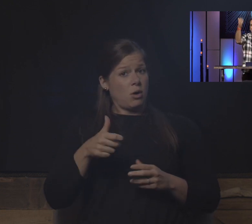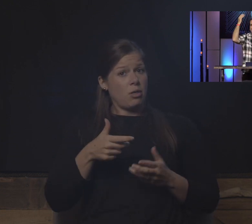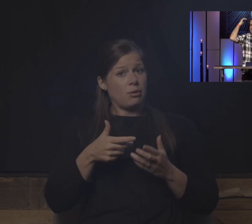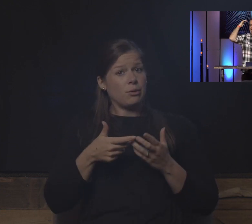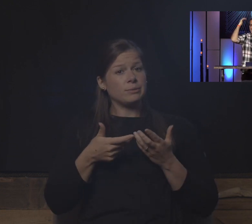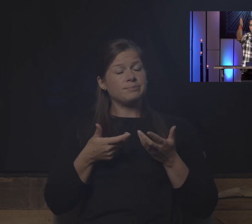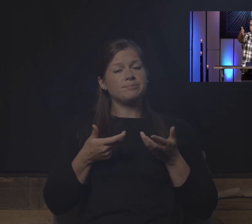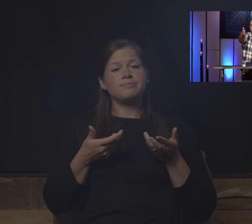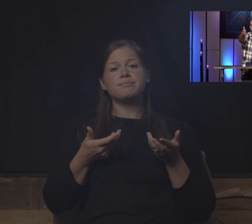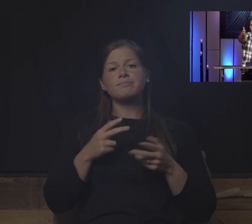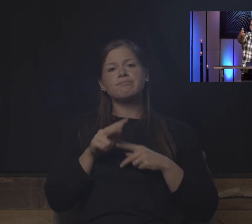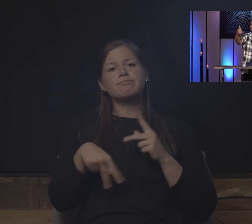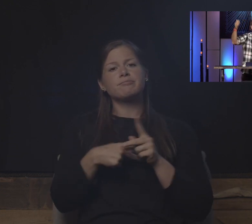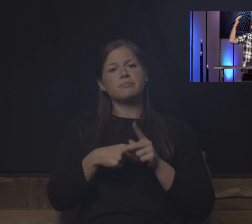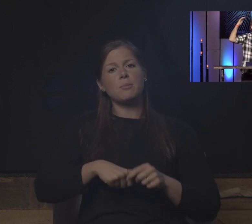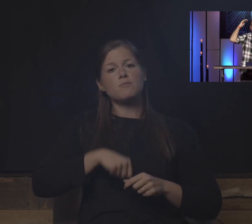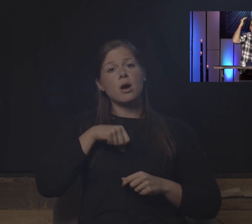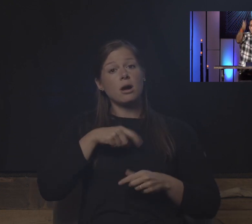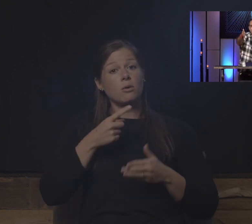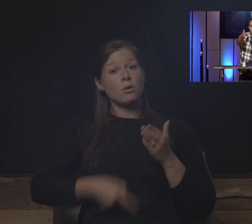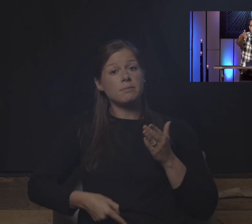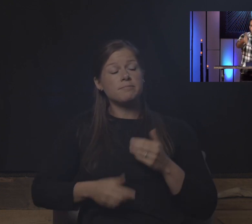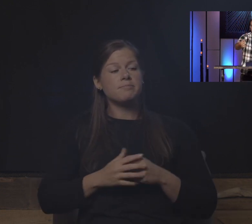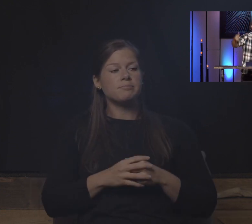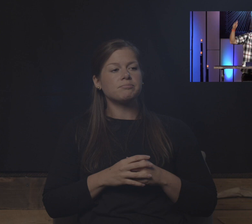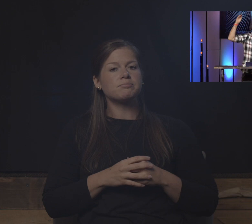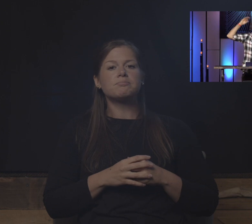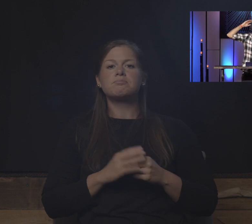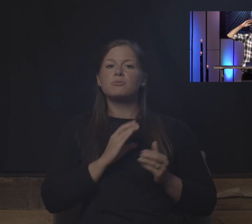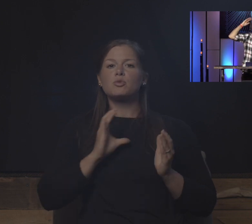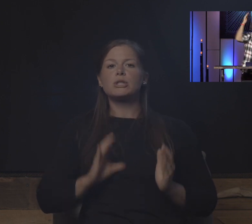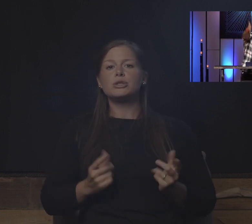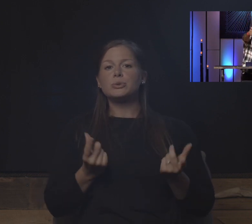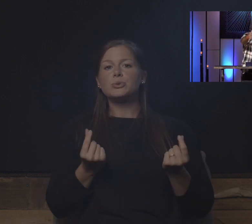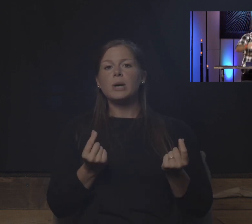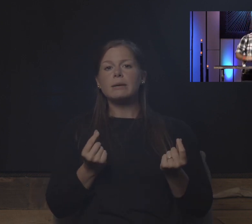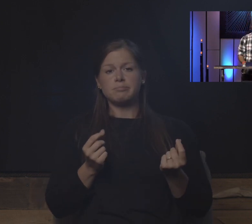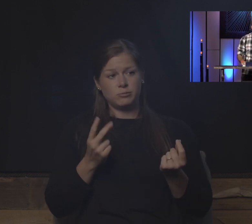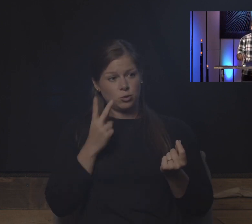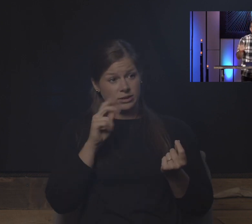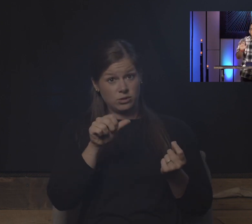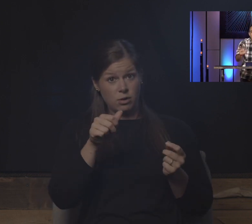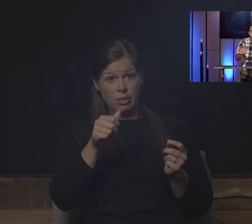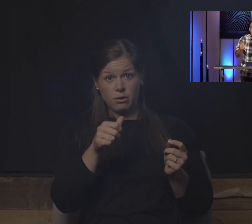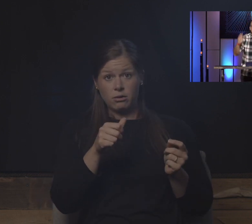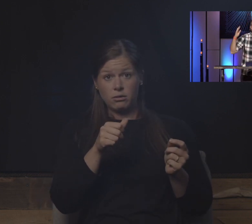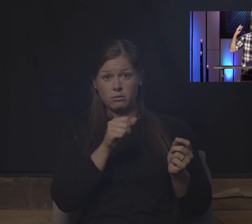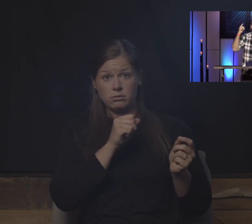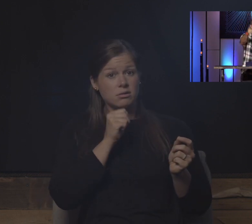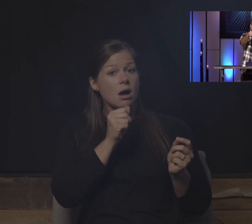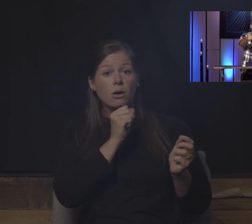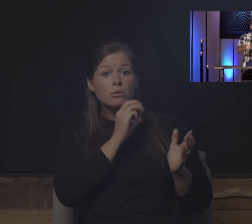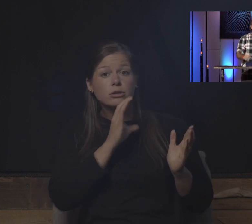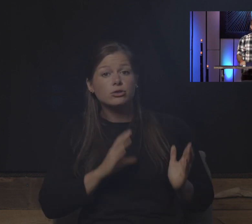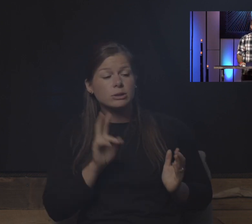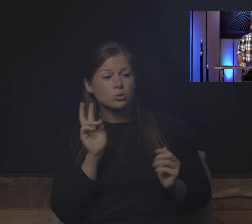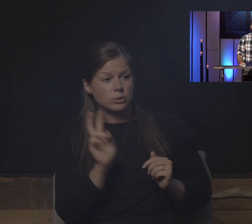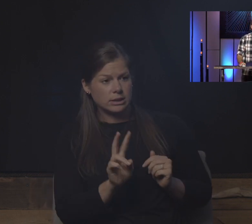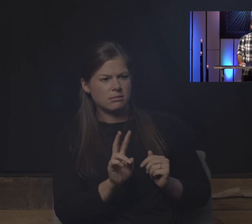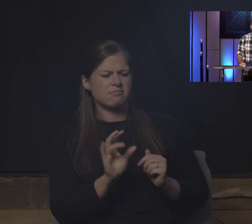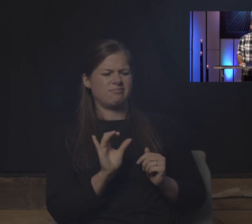with them? How come they don't understand it? How come they don't get it? God just zapped them. Aren't you glad God didn't just zap